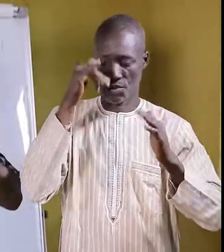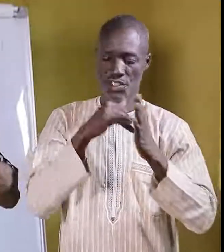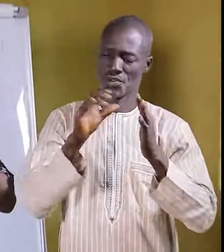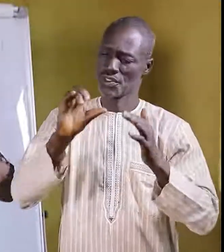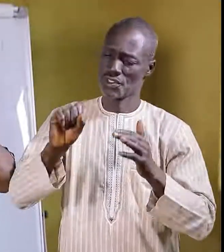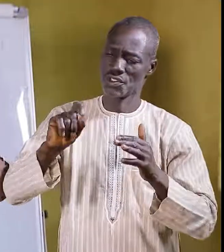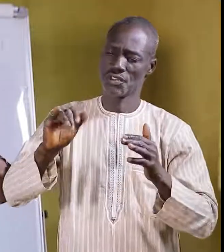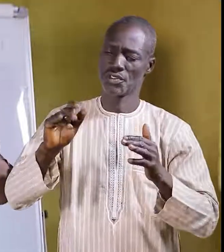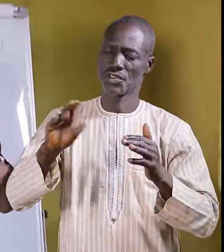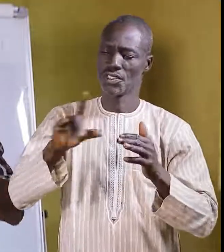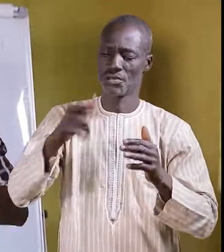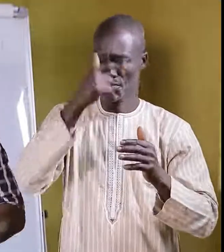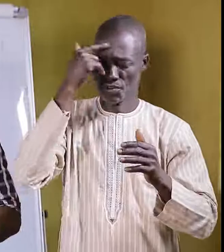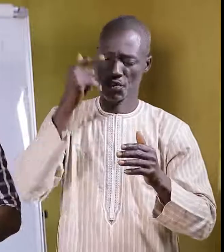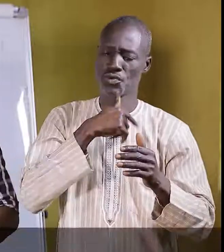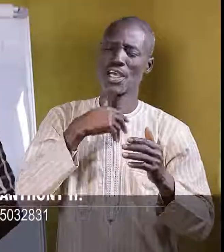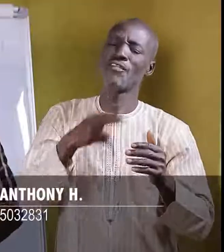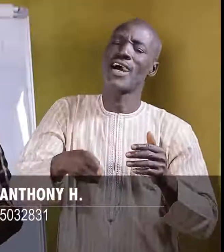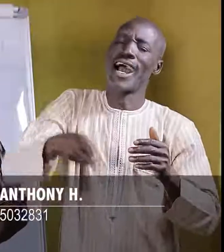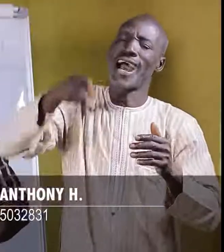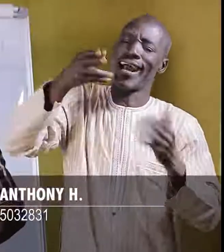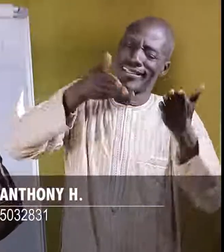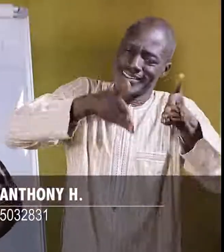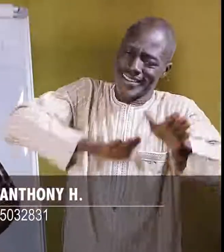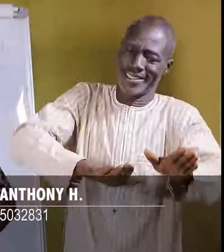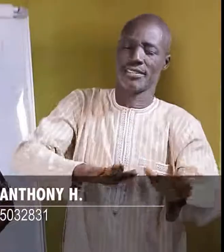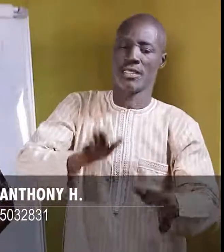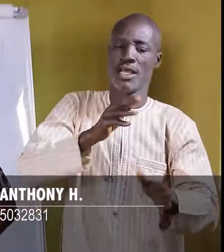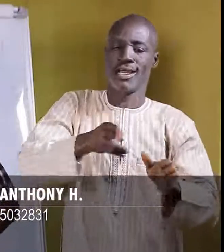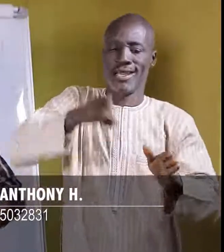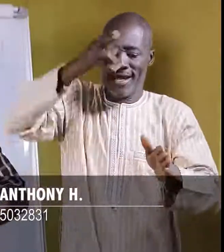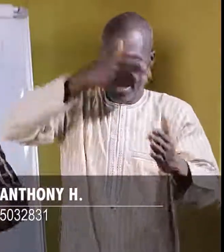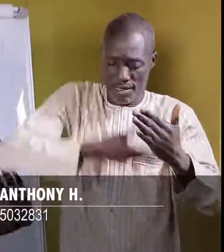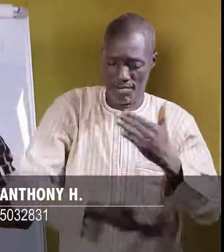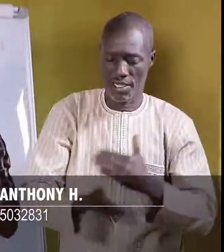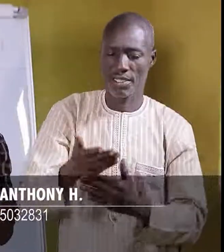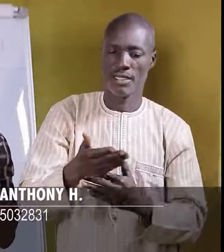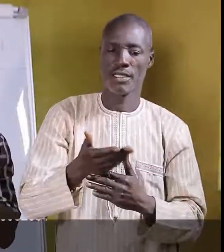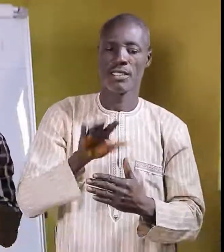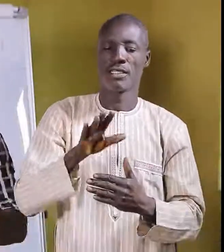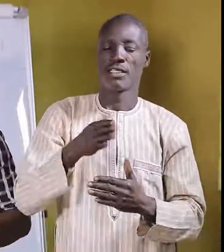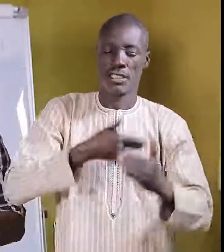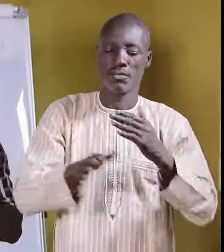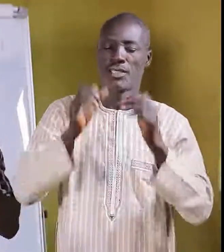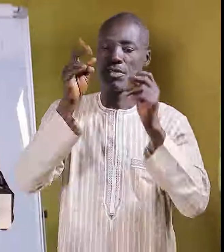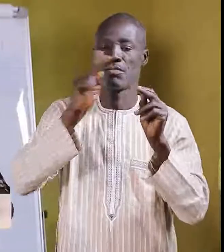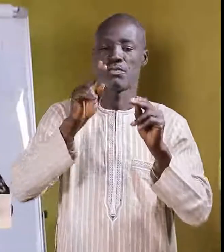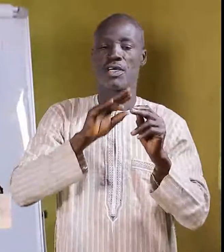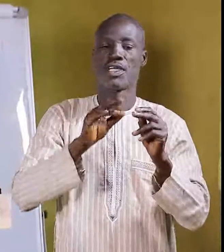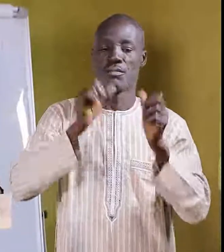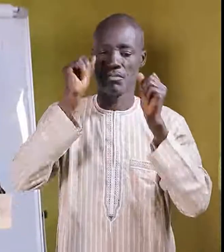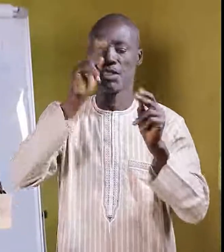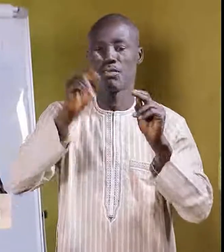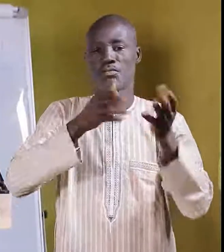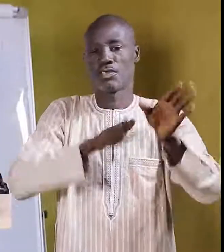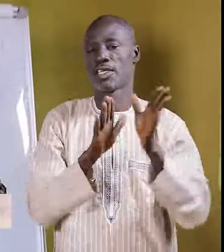because there was high death rate and there was high birth rate. They give birth to too many people and too many people